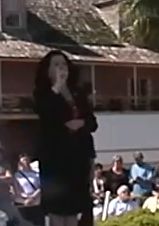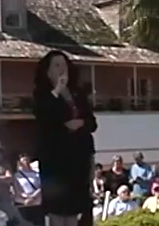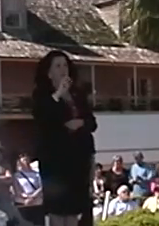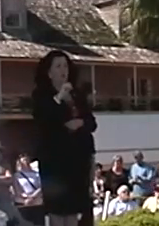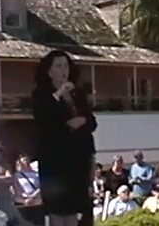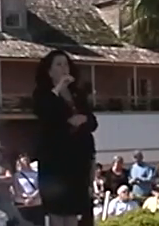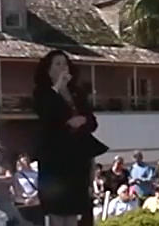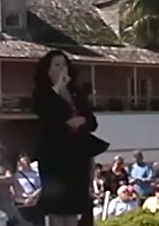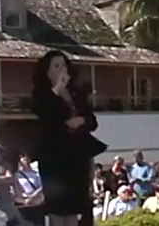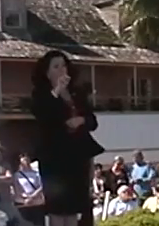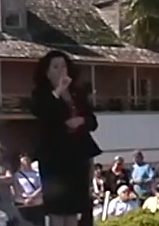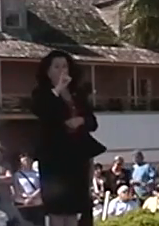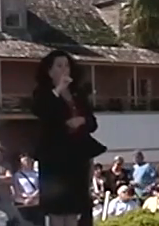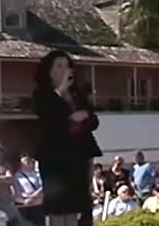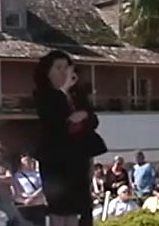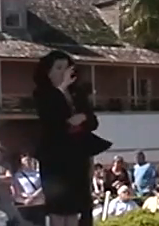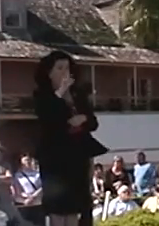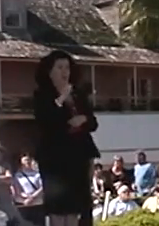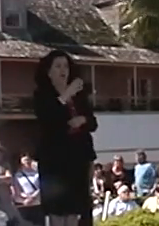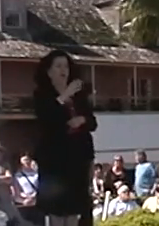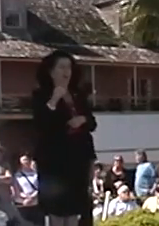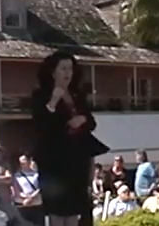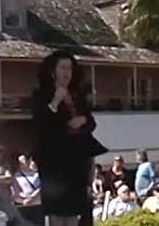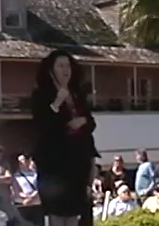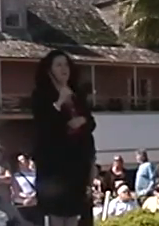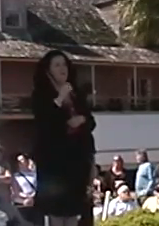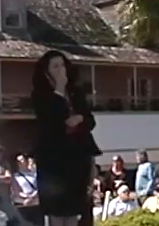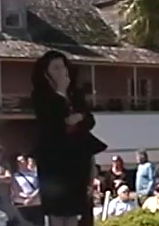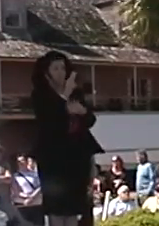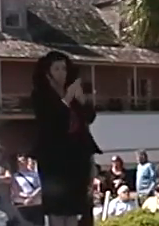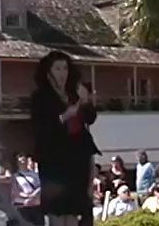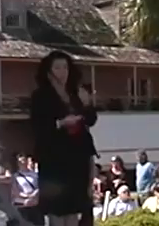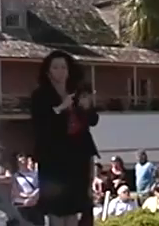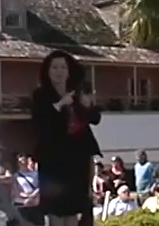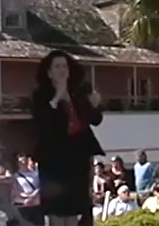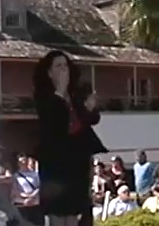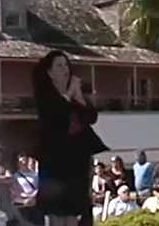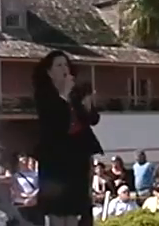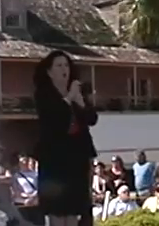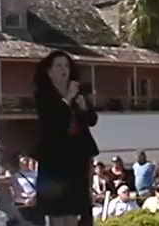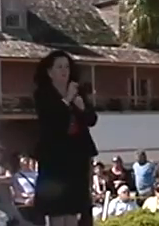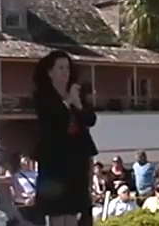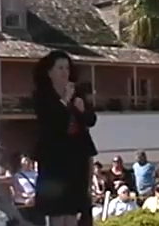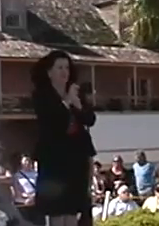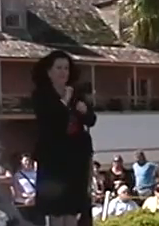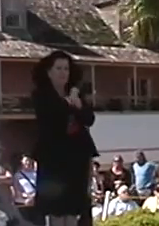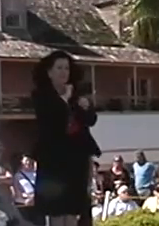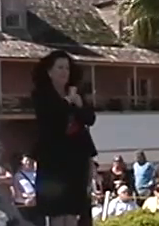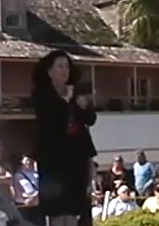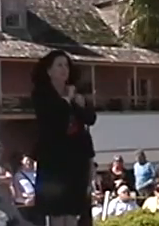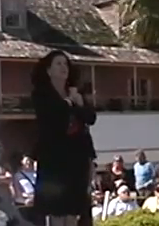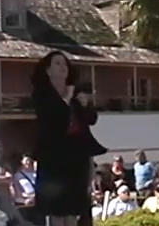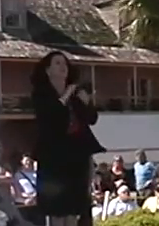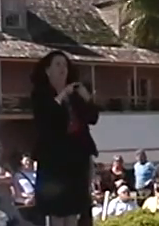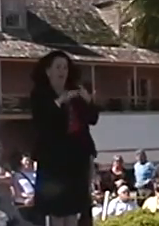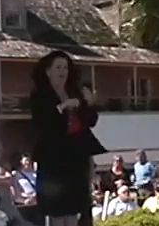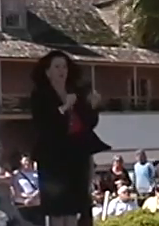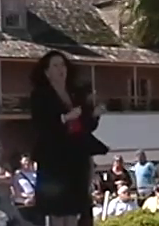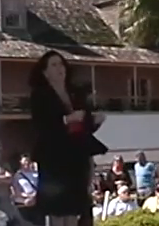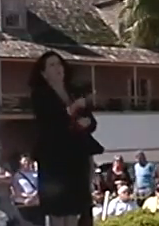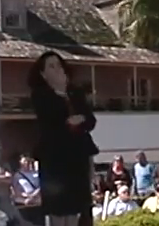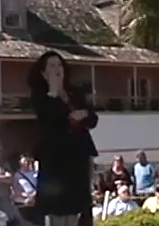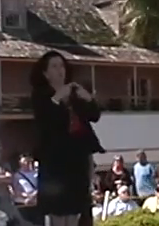island of Florida. However, the task turned out to be more difficult than anticipated, compelling him to return to Puerto